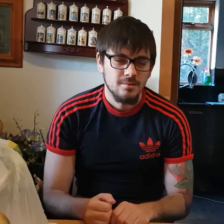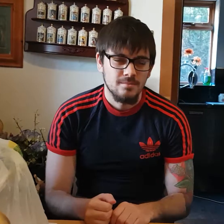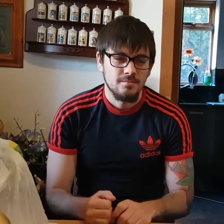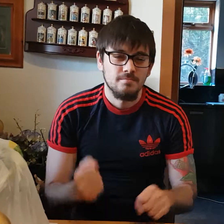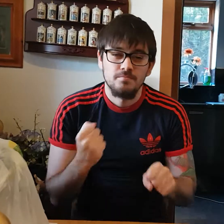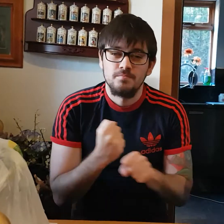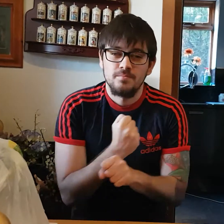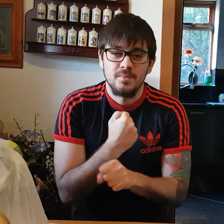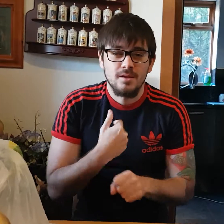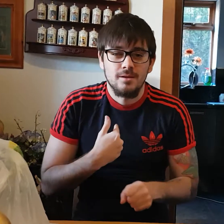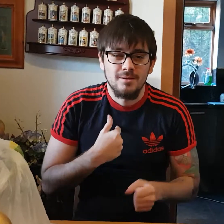hearing.